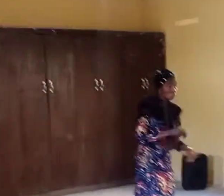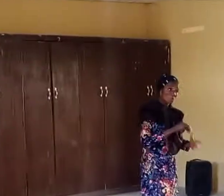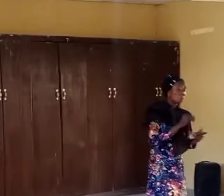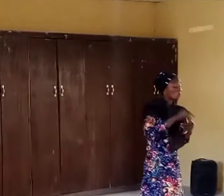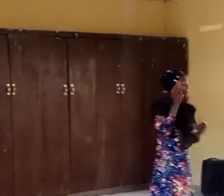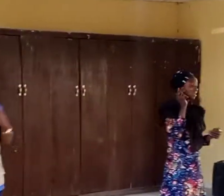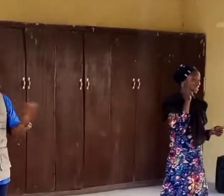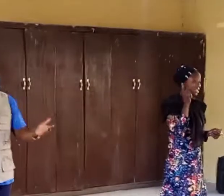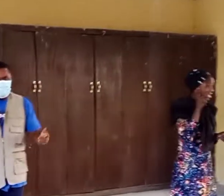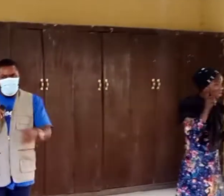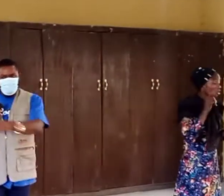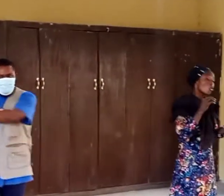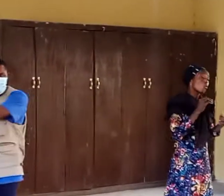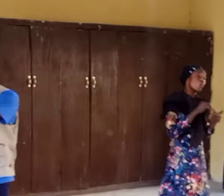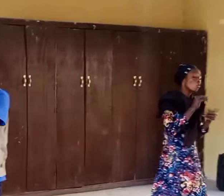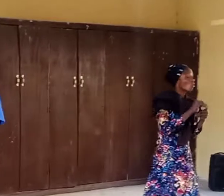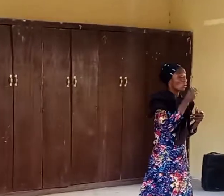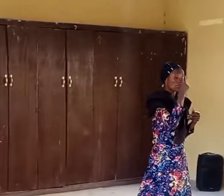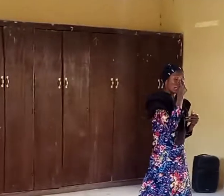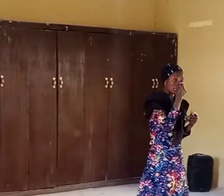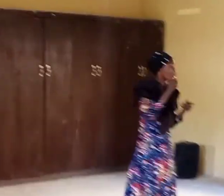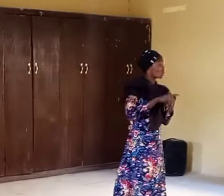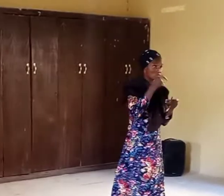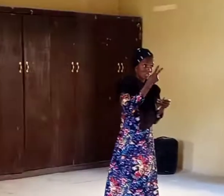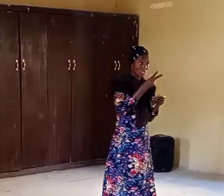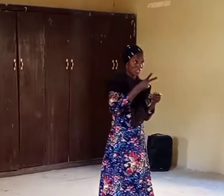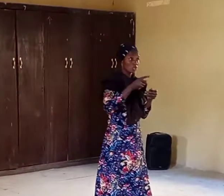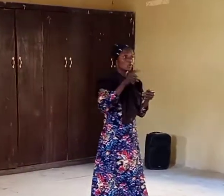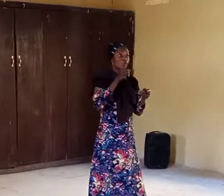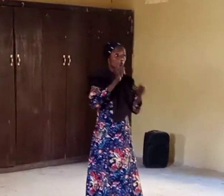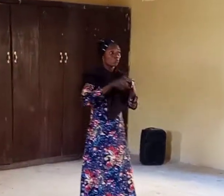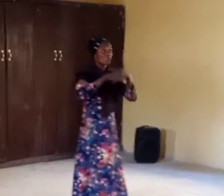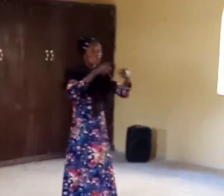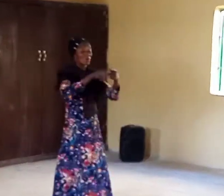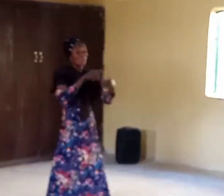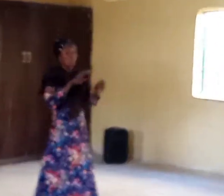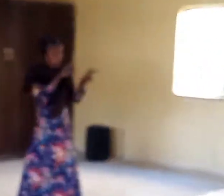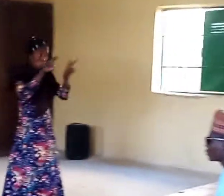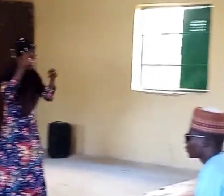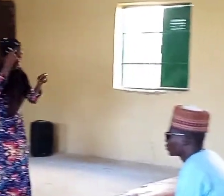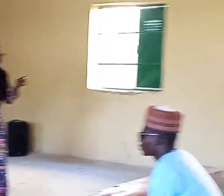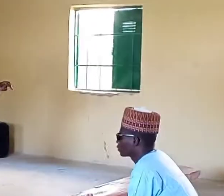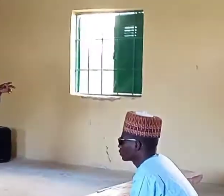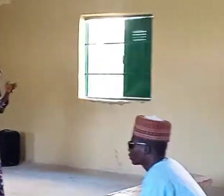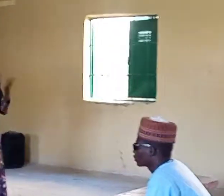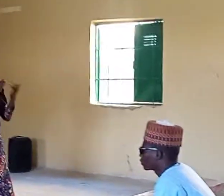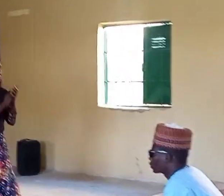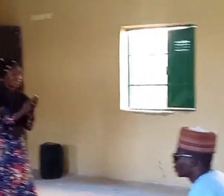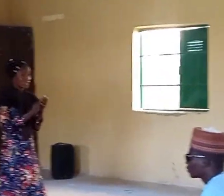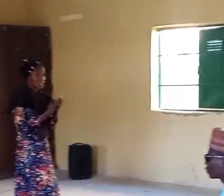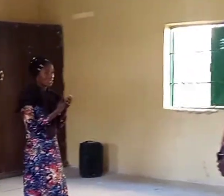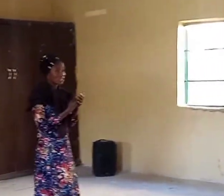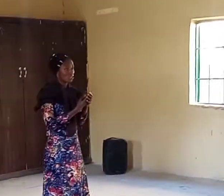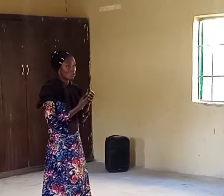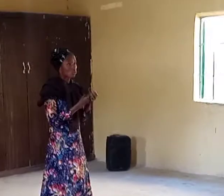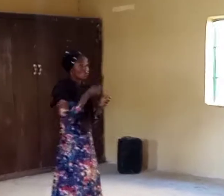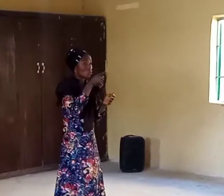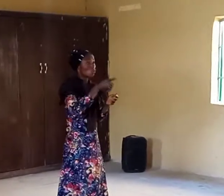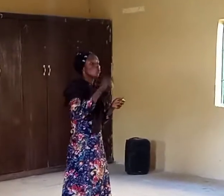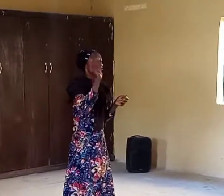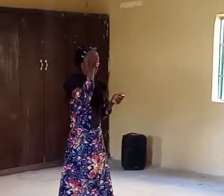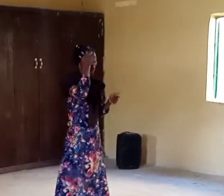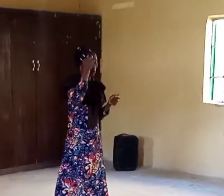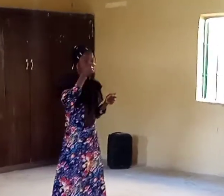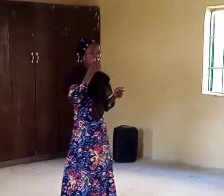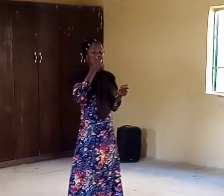don't need to beg you to say, please help me. It's my right. If you be able to pass, it's also my right for me to pass. I don't need to